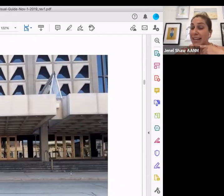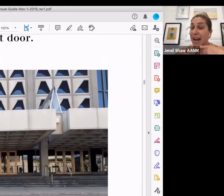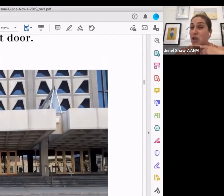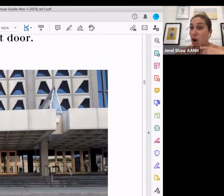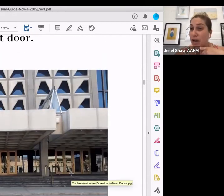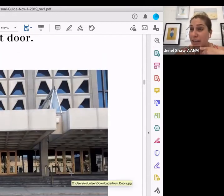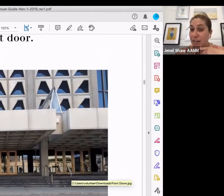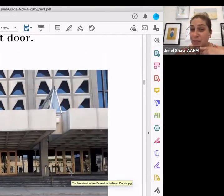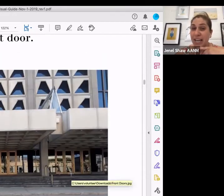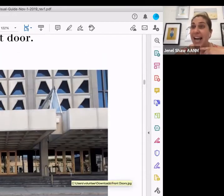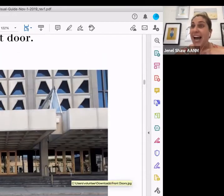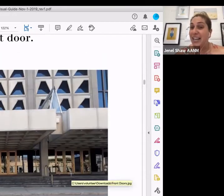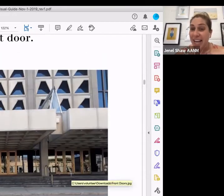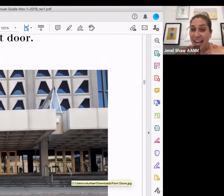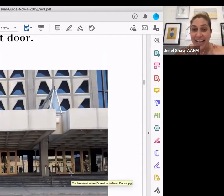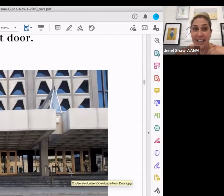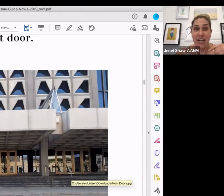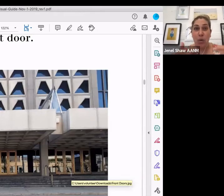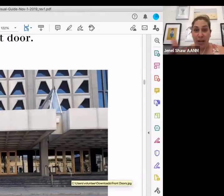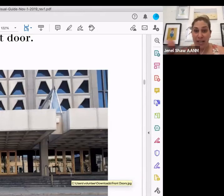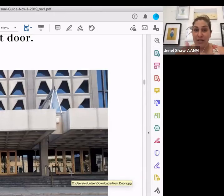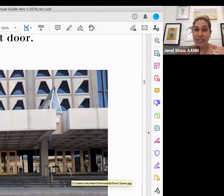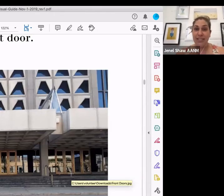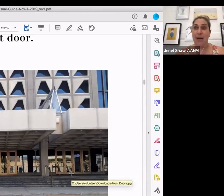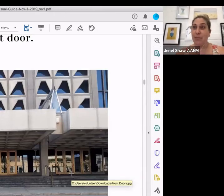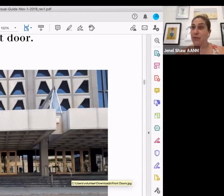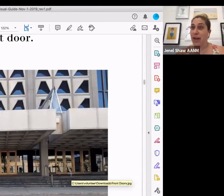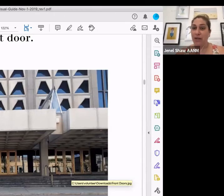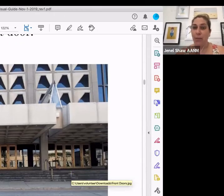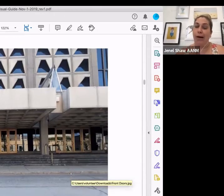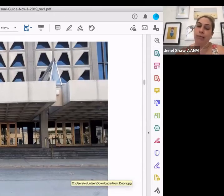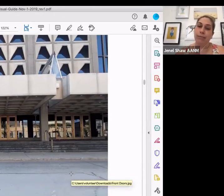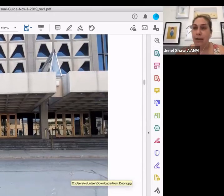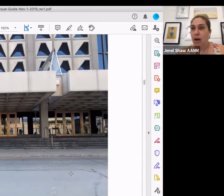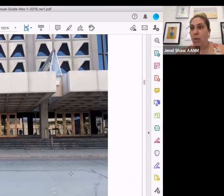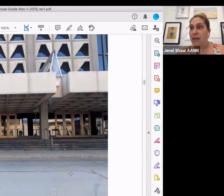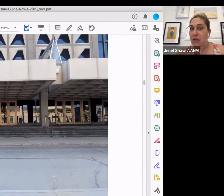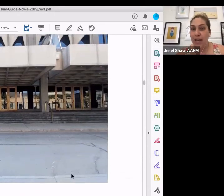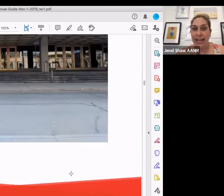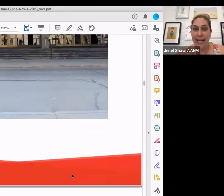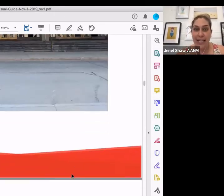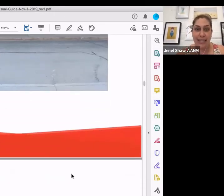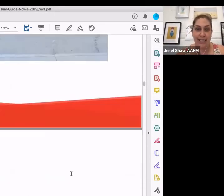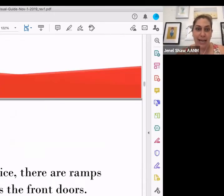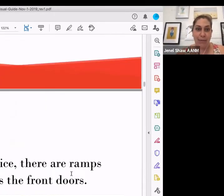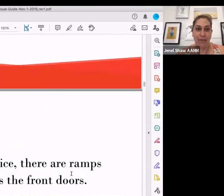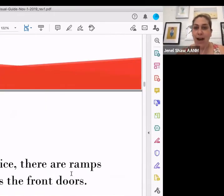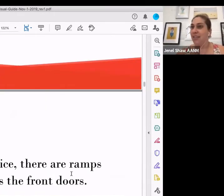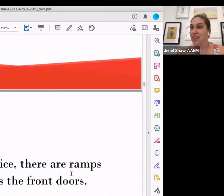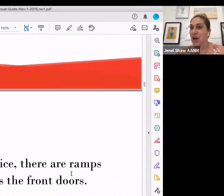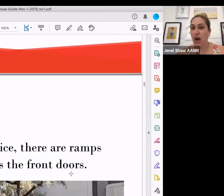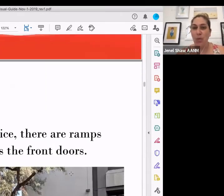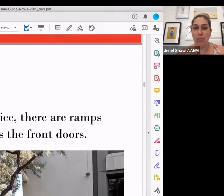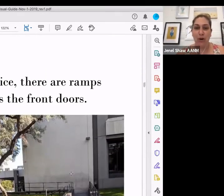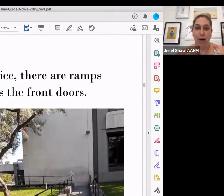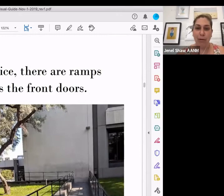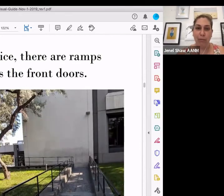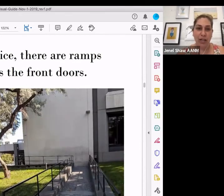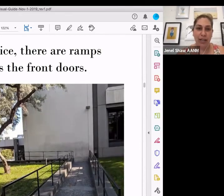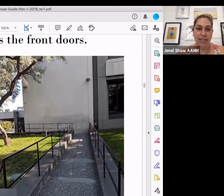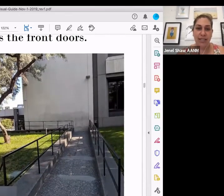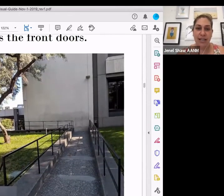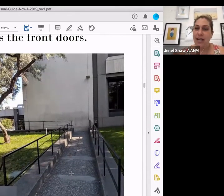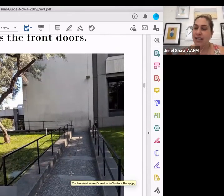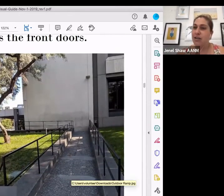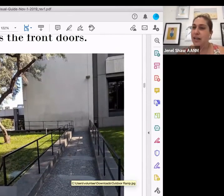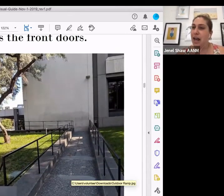starting, okay, now you got here, how do you get in? Well, here's the steps. Great, well, what if you can't get in the steps? No problem,